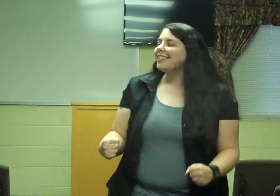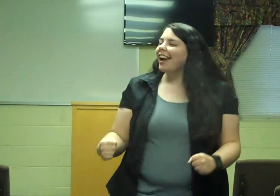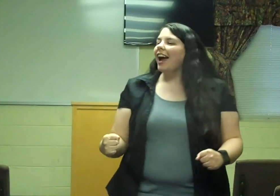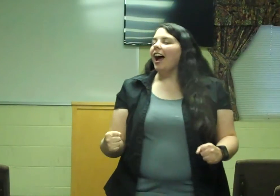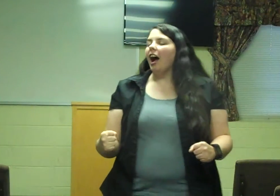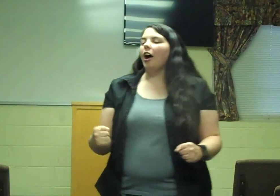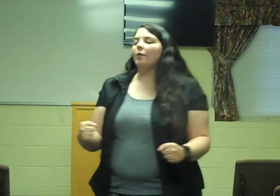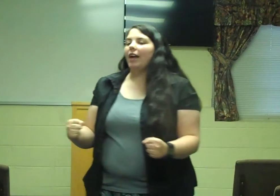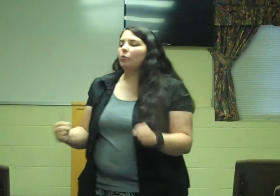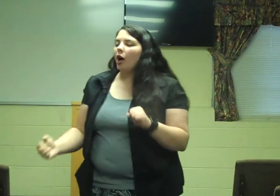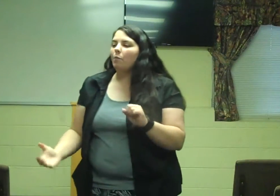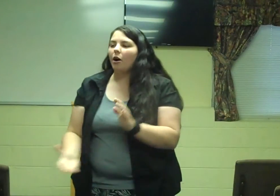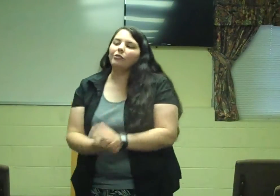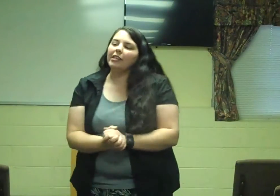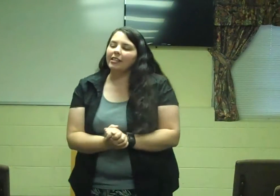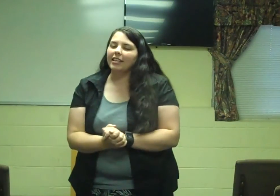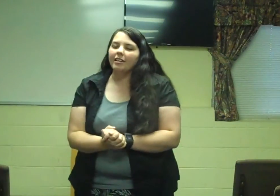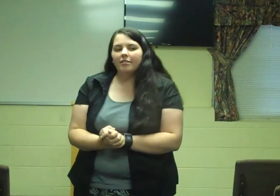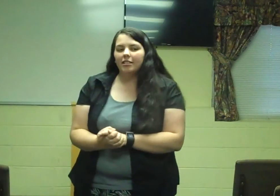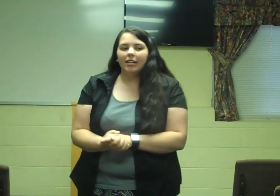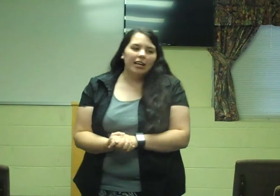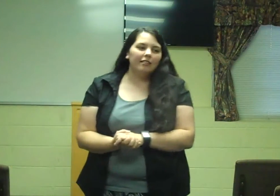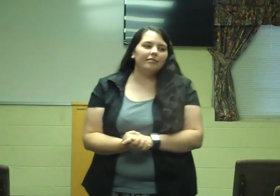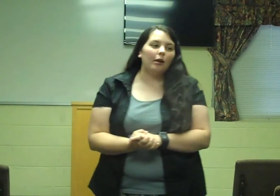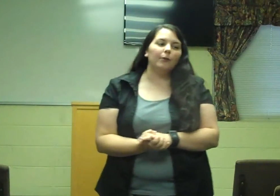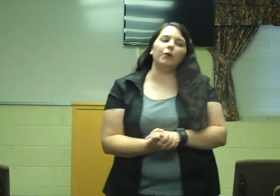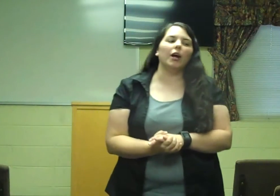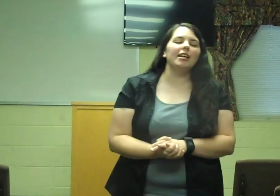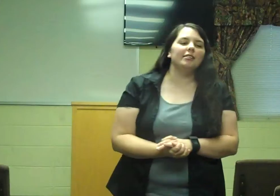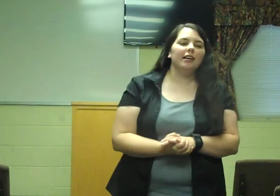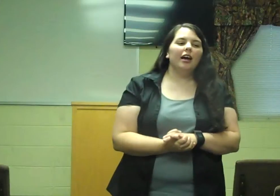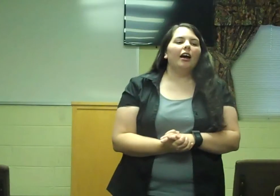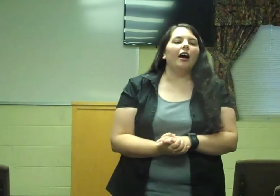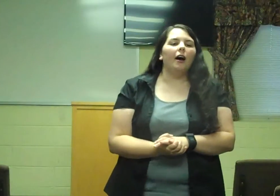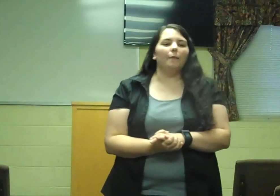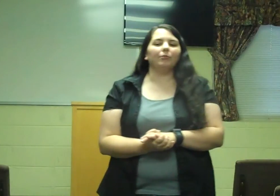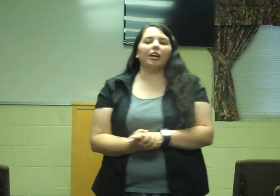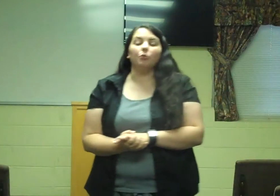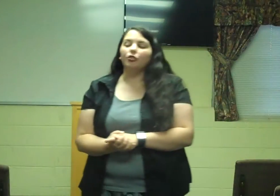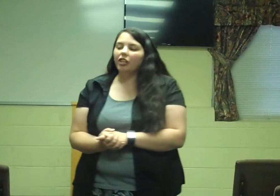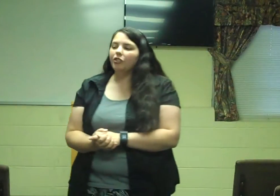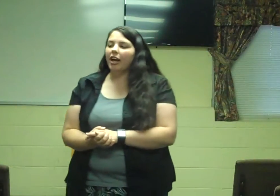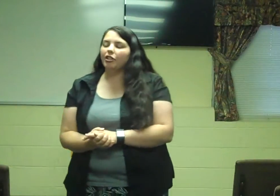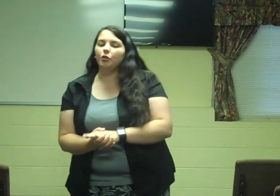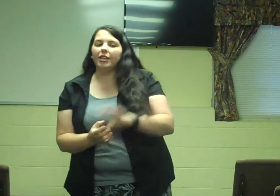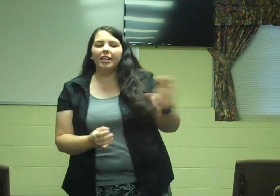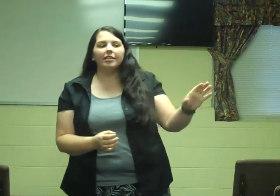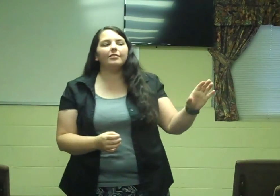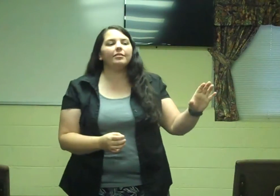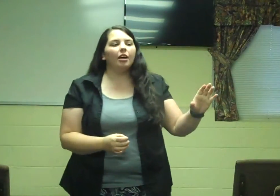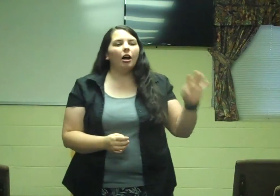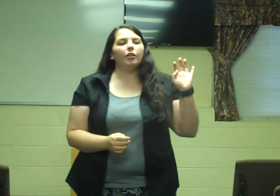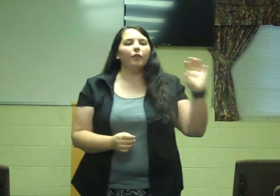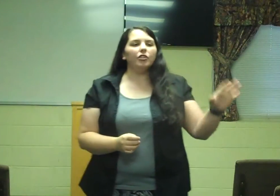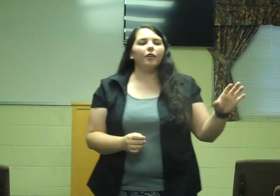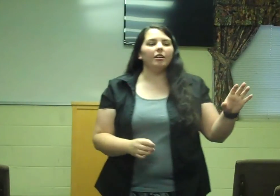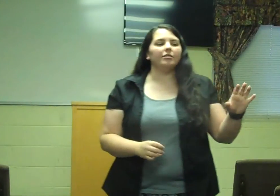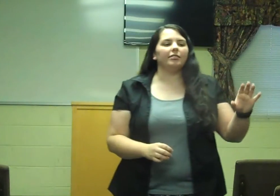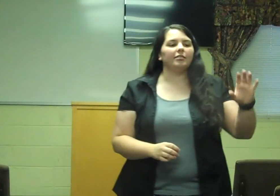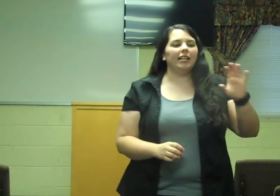verse, and we'll help out the kids and the teens, that would be great. Because we're going to try to do kids, the first verse,